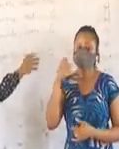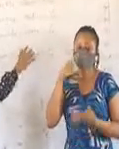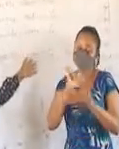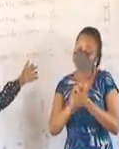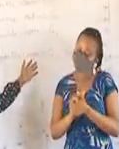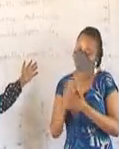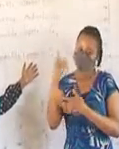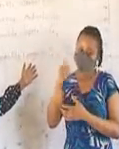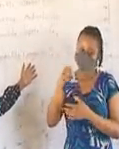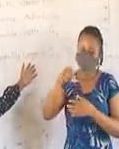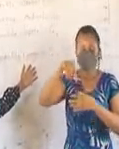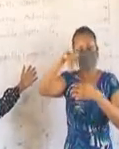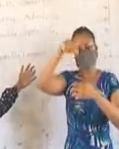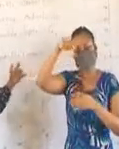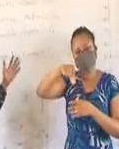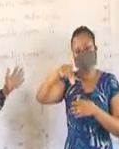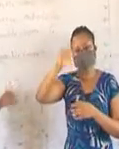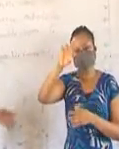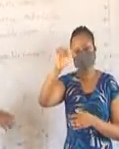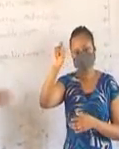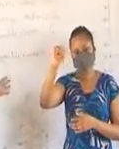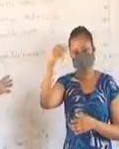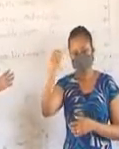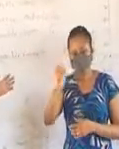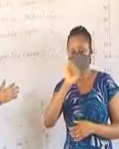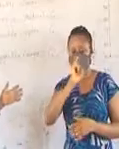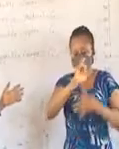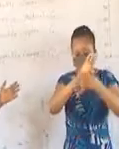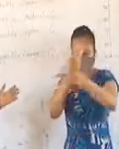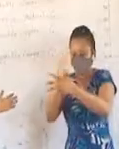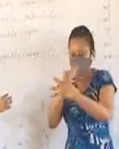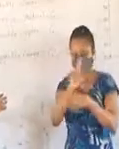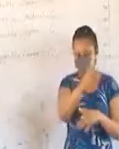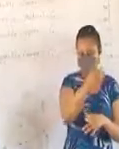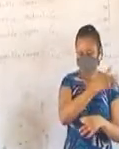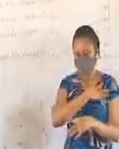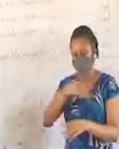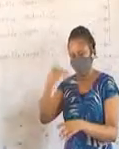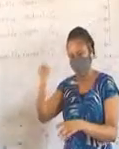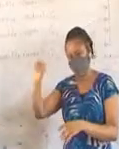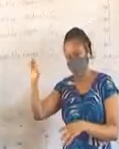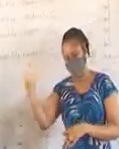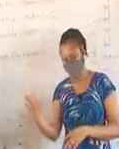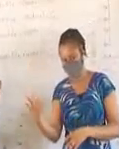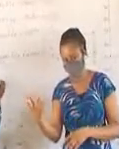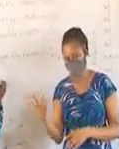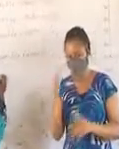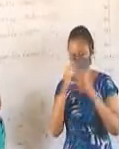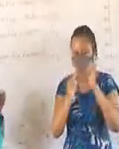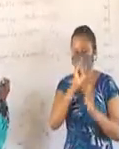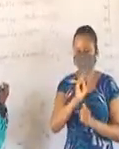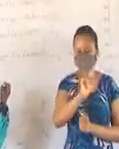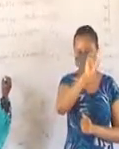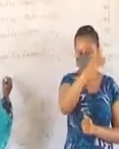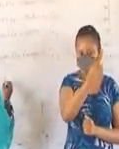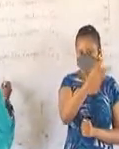quartile and the upper quartile. So we have to look for the lower quartile. So to do that,